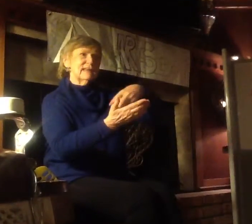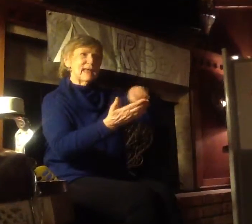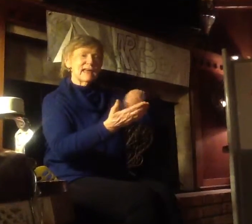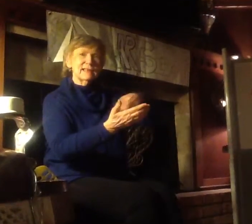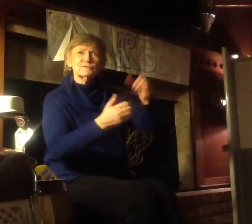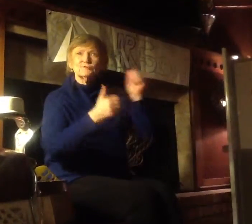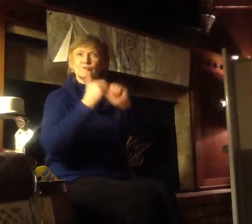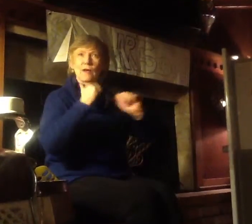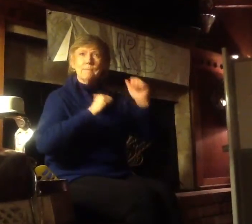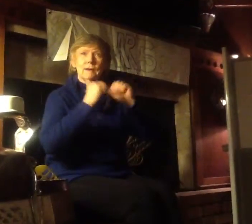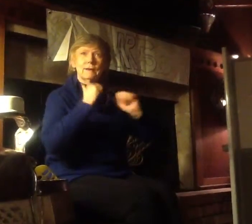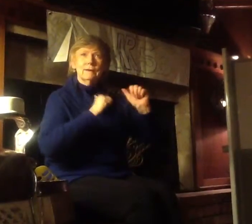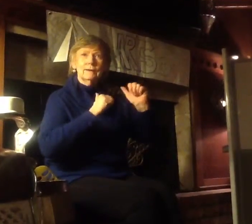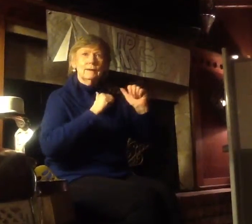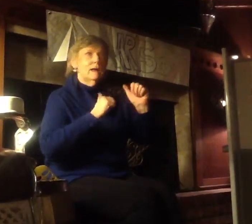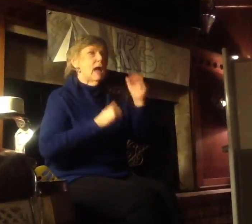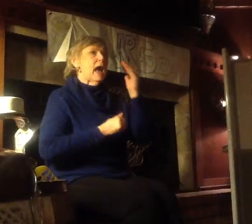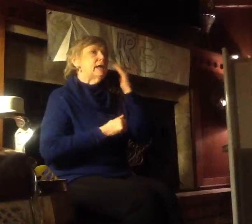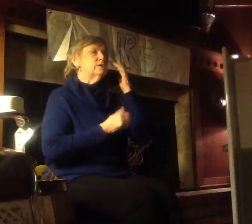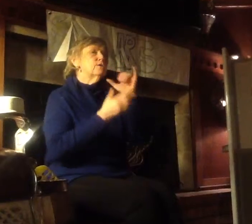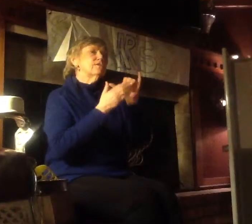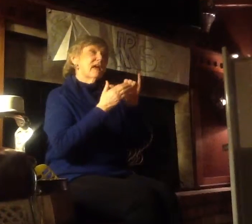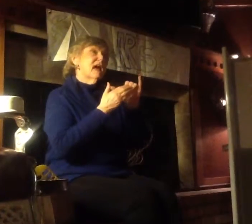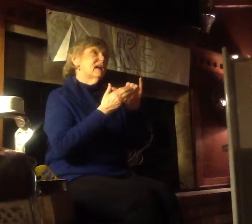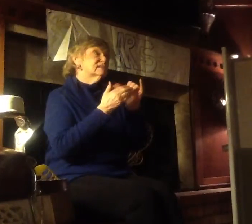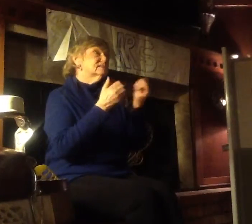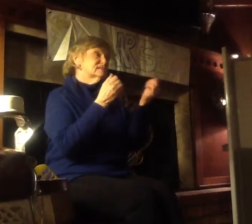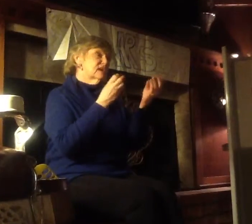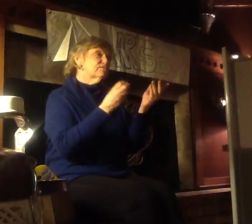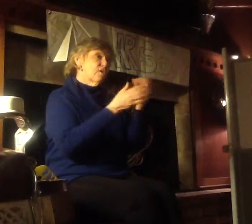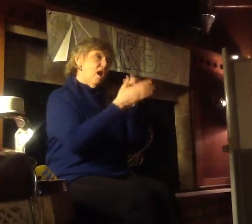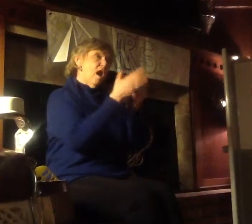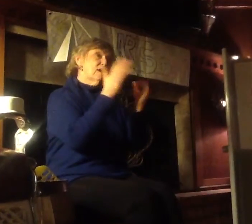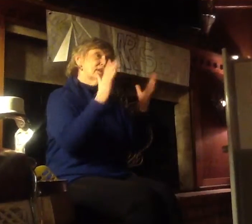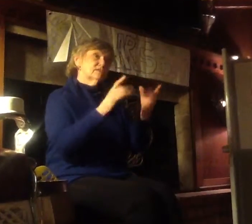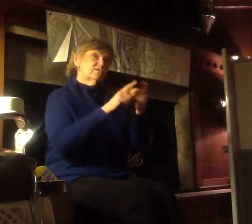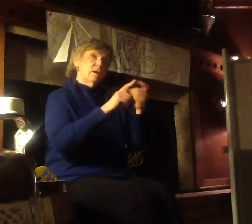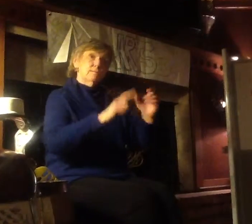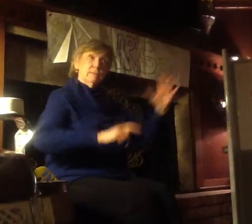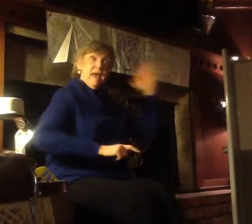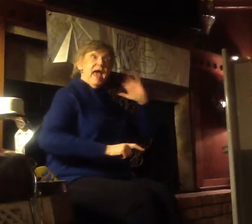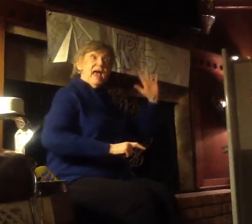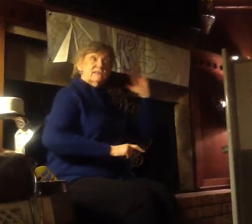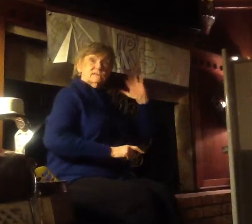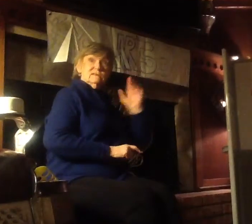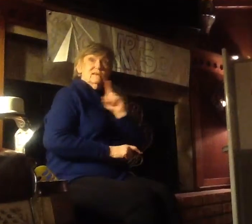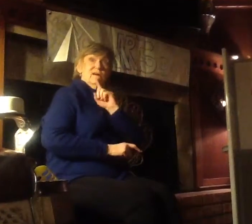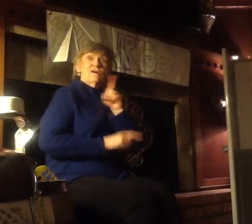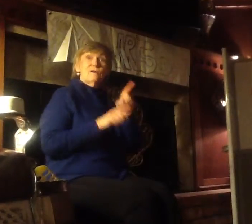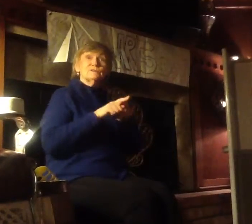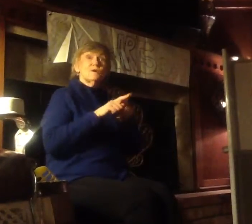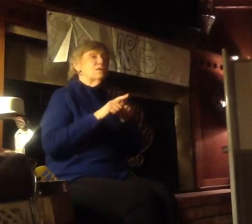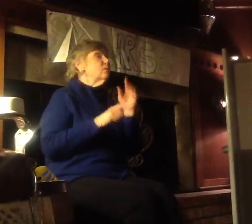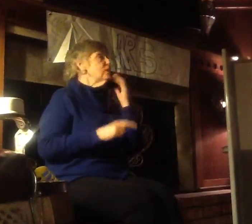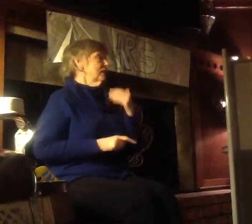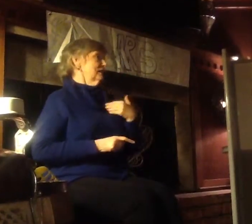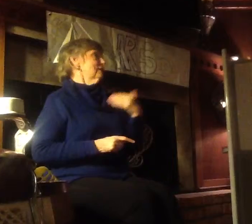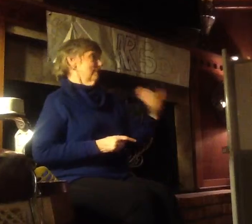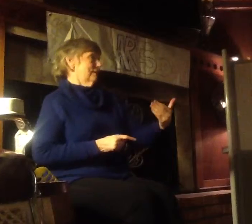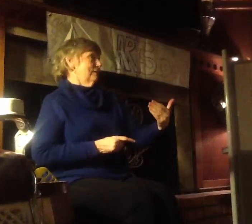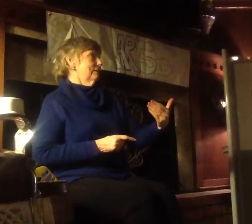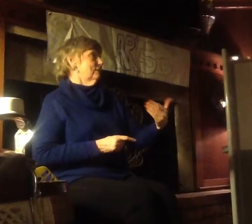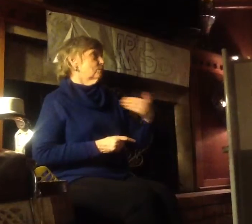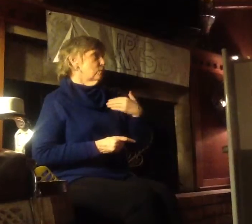music, dance, drama. I know that several artists from the past are also